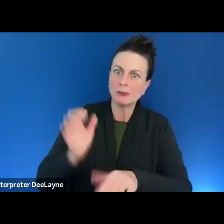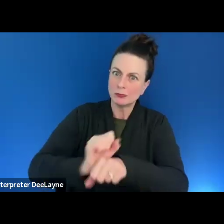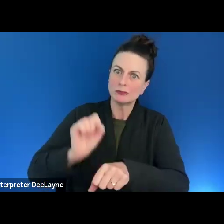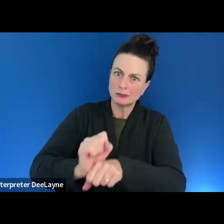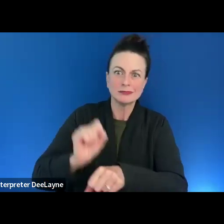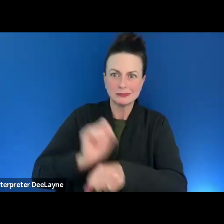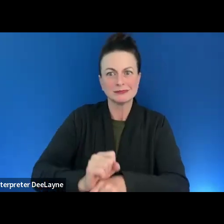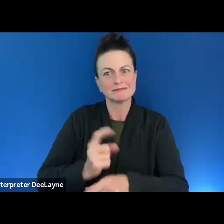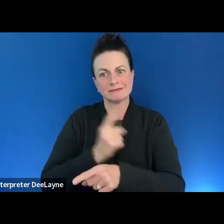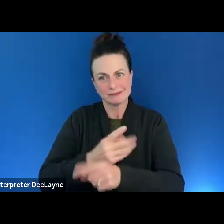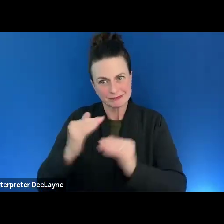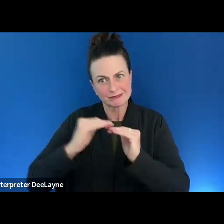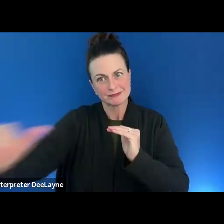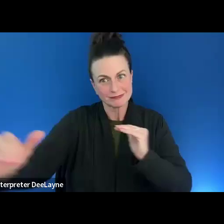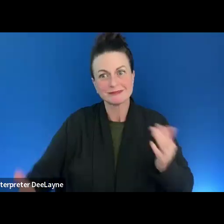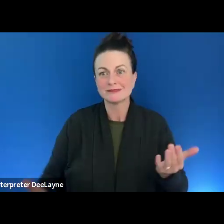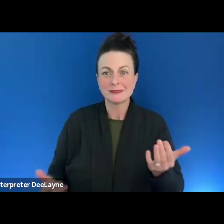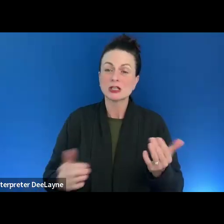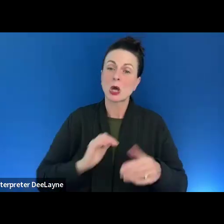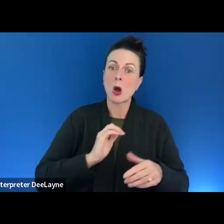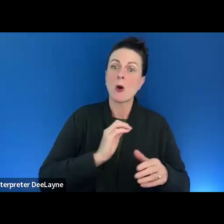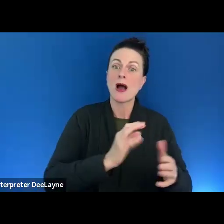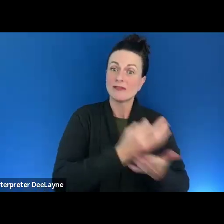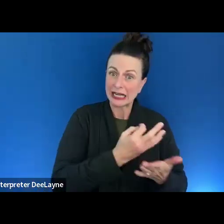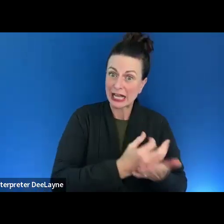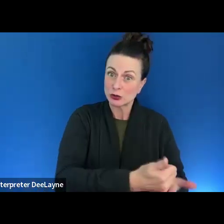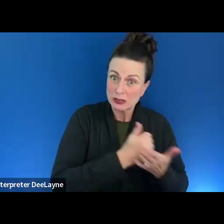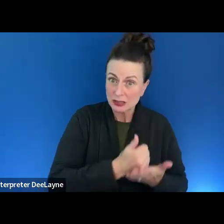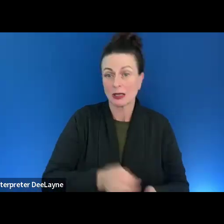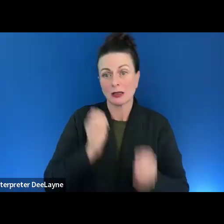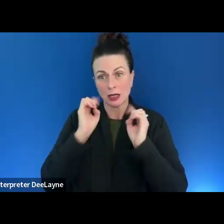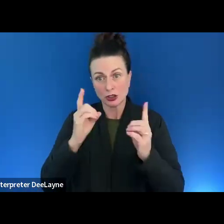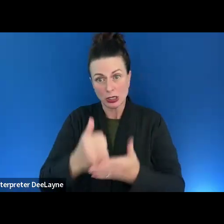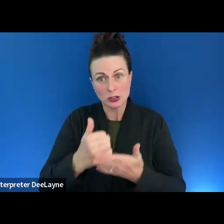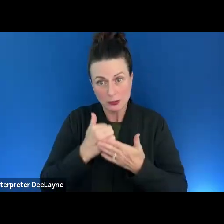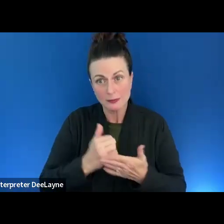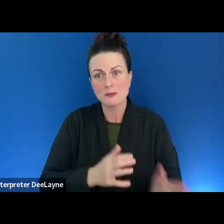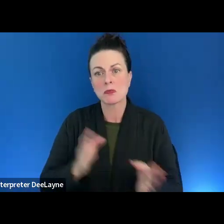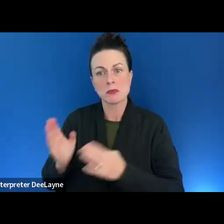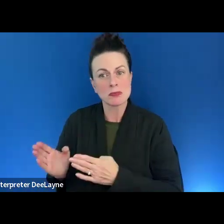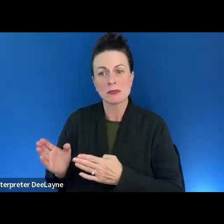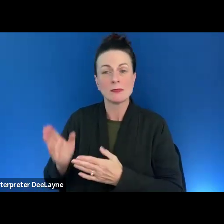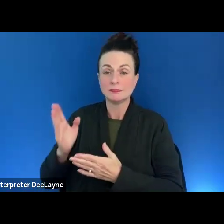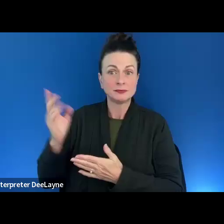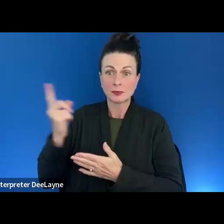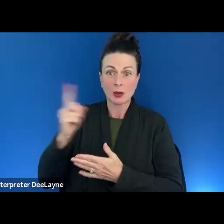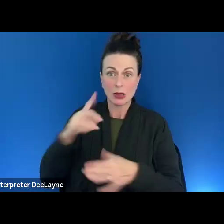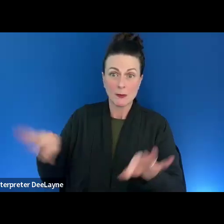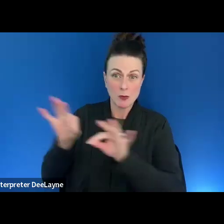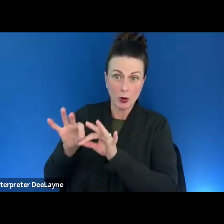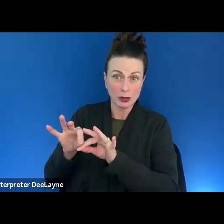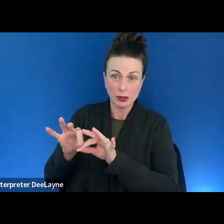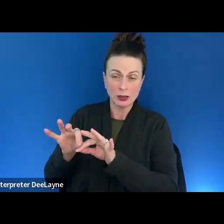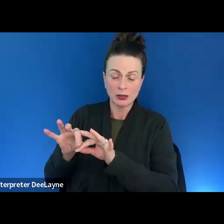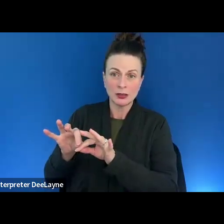a couple of things where they could help, which is that financial assistance, educational assistance, and something that's really important for